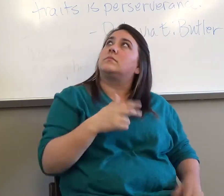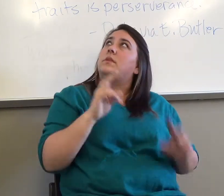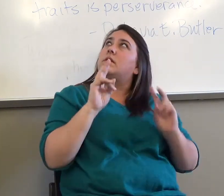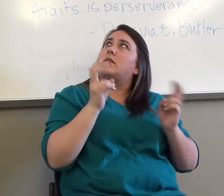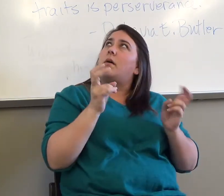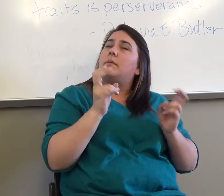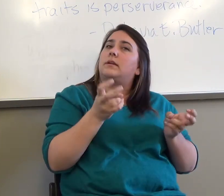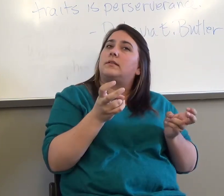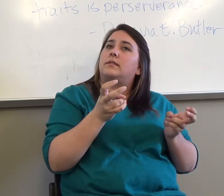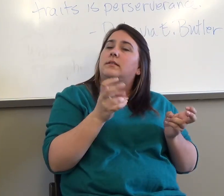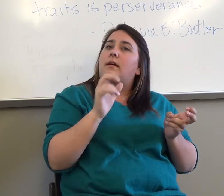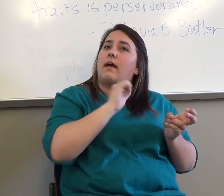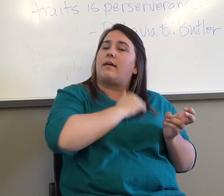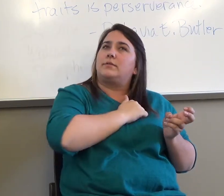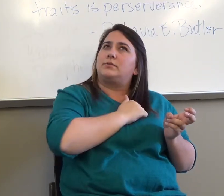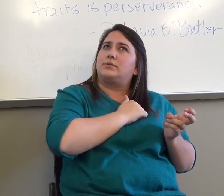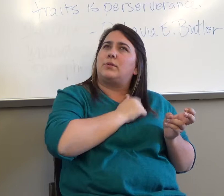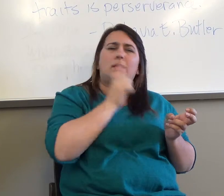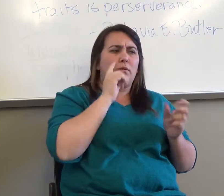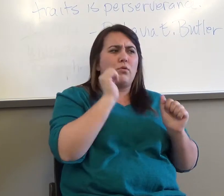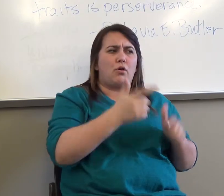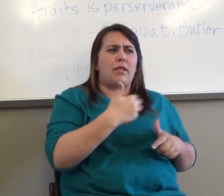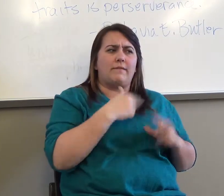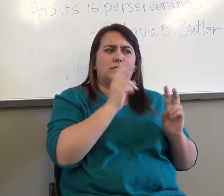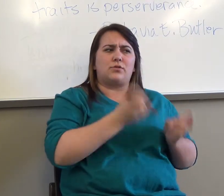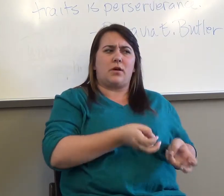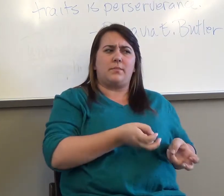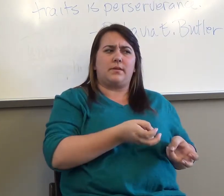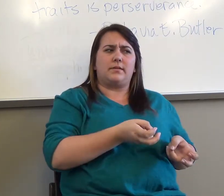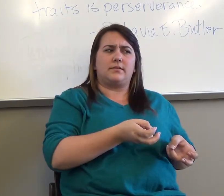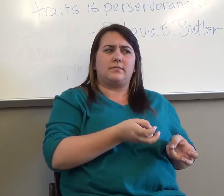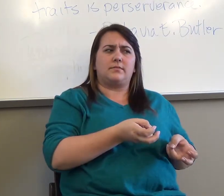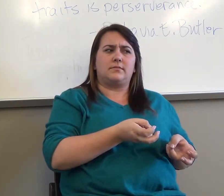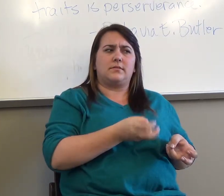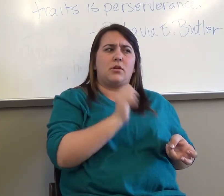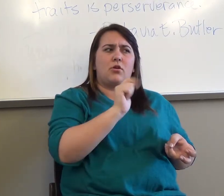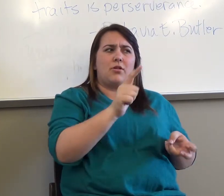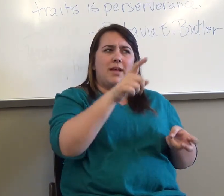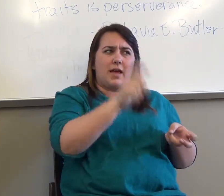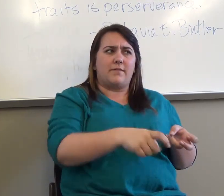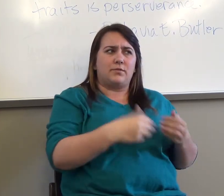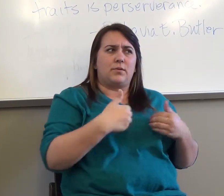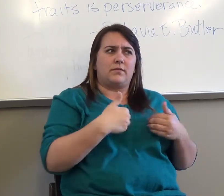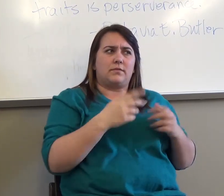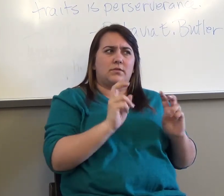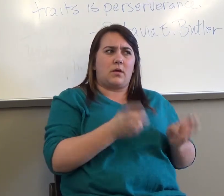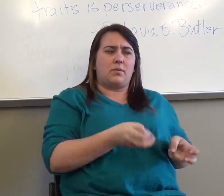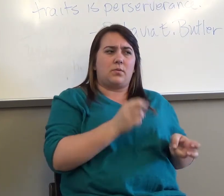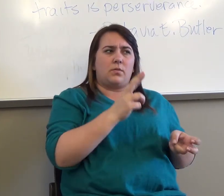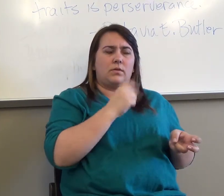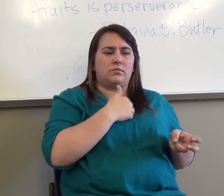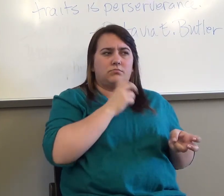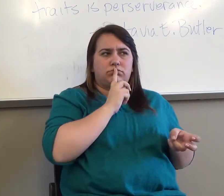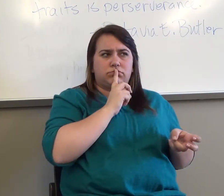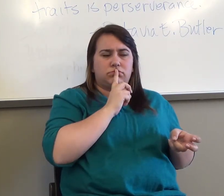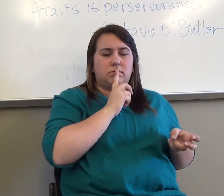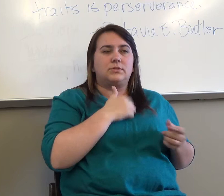of them are missing a topic. They probably have to all have a topic, or they just wouldn't say anything. So what's the topic of